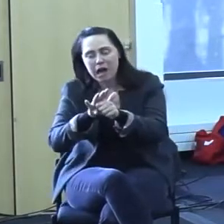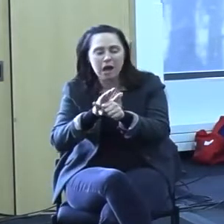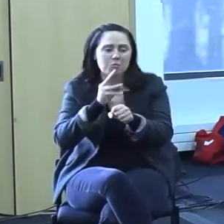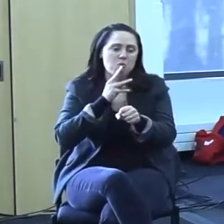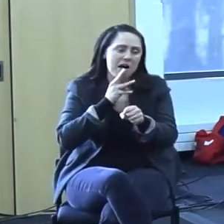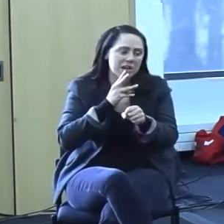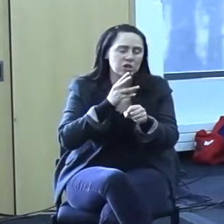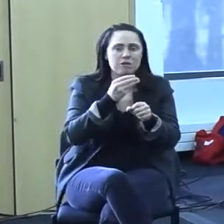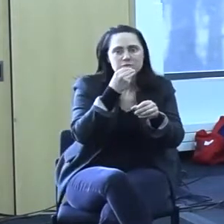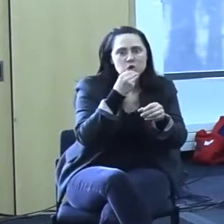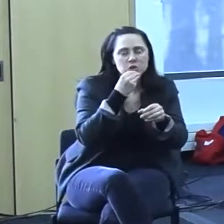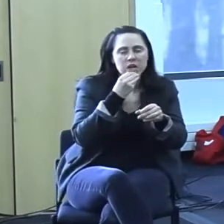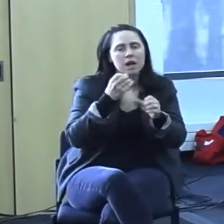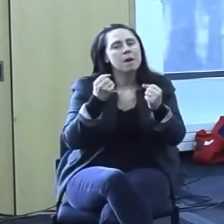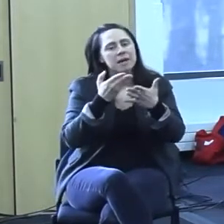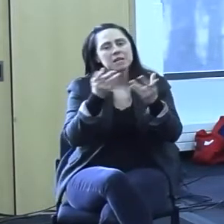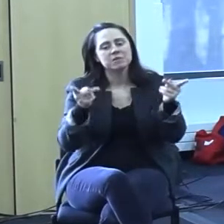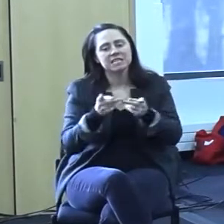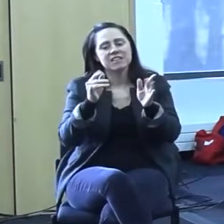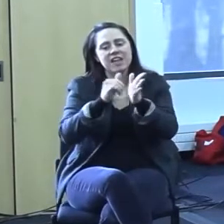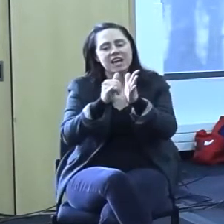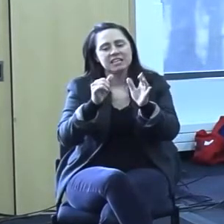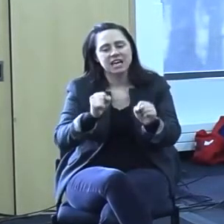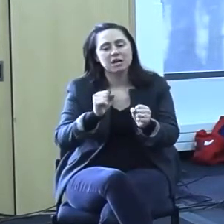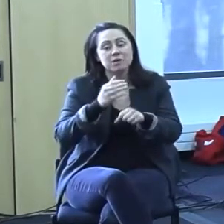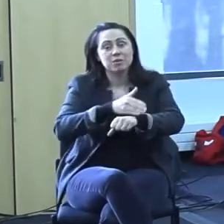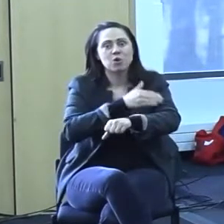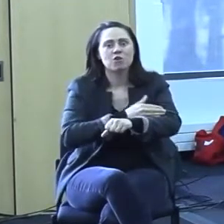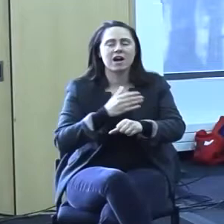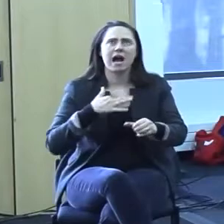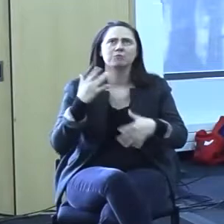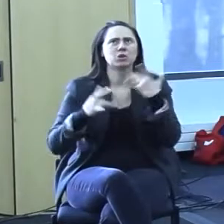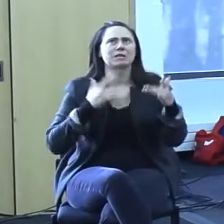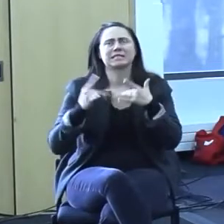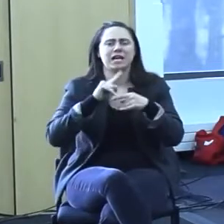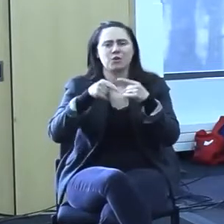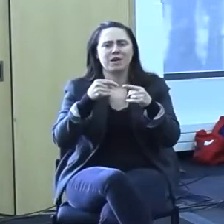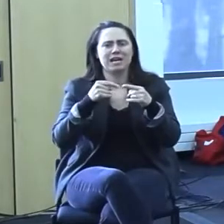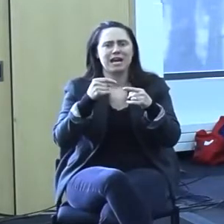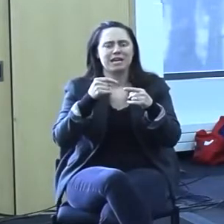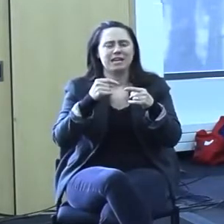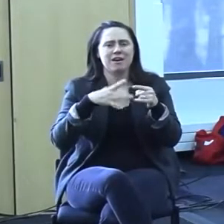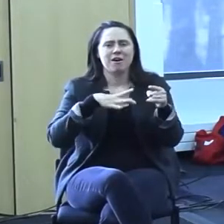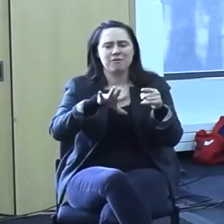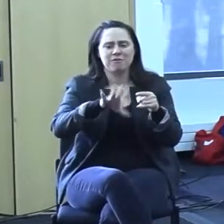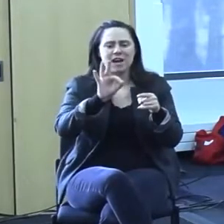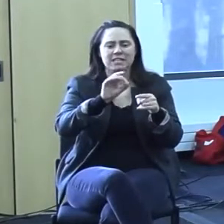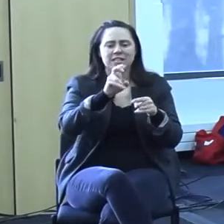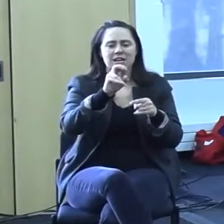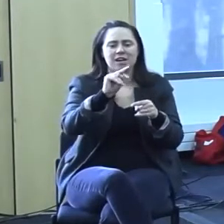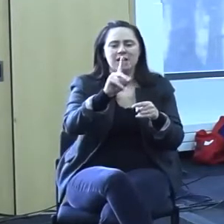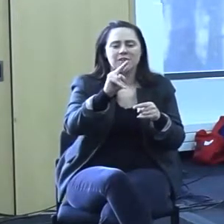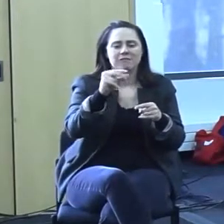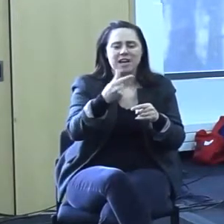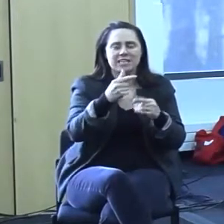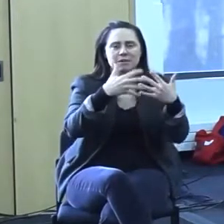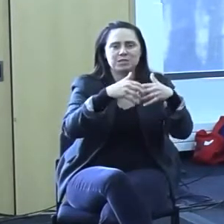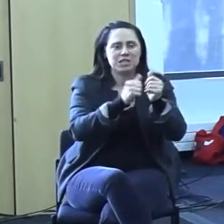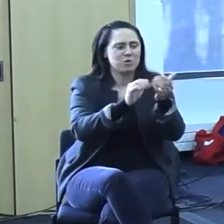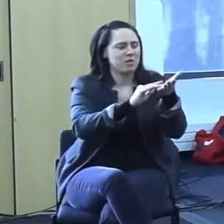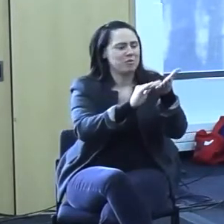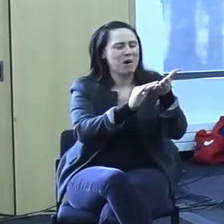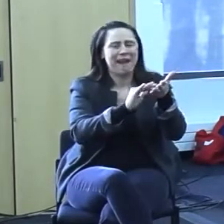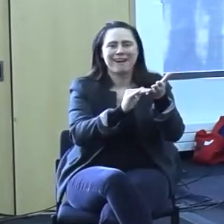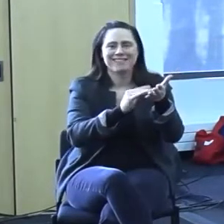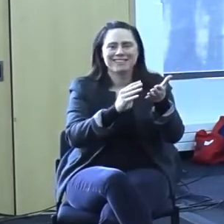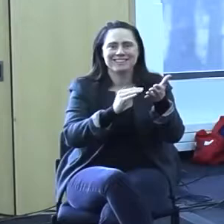be improved. I always get excited when I end up finding one with Braille because I haven't been around